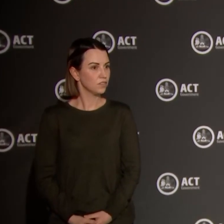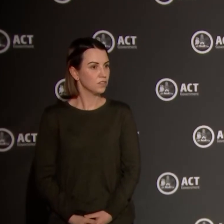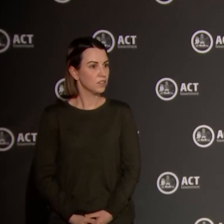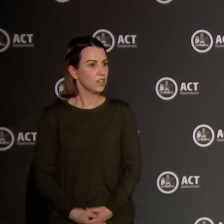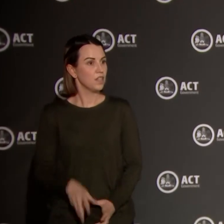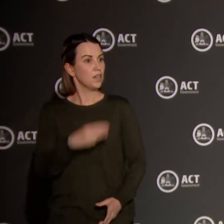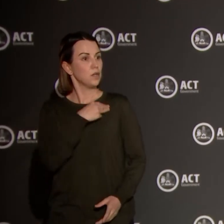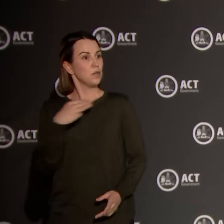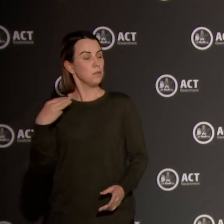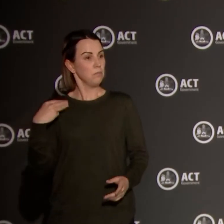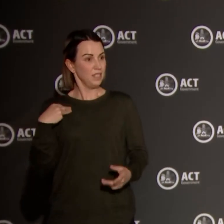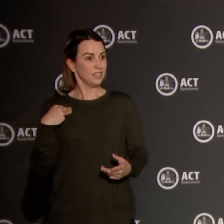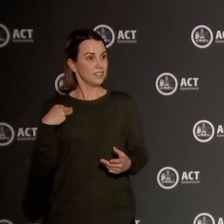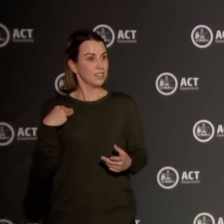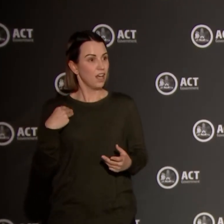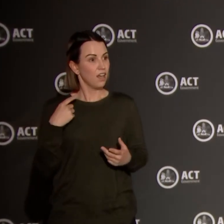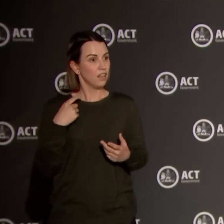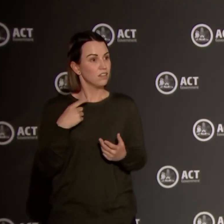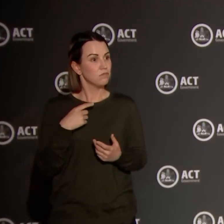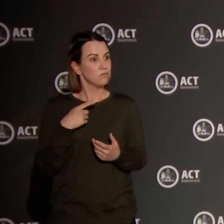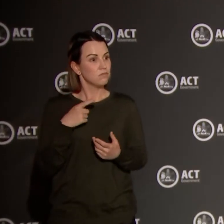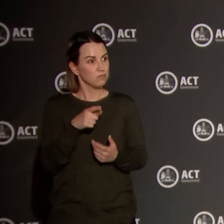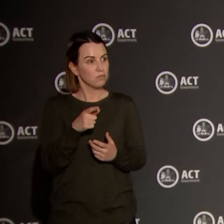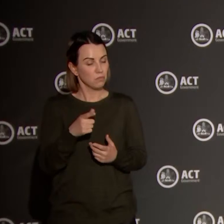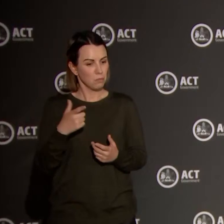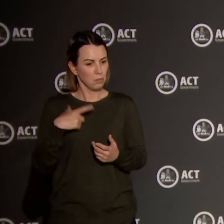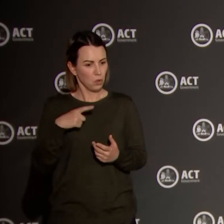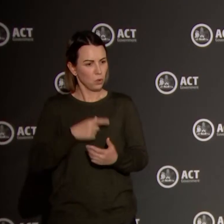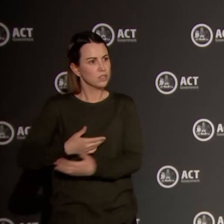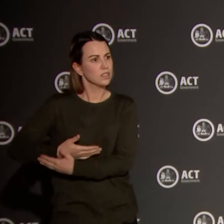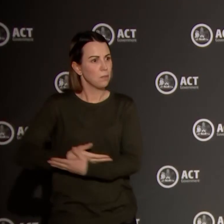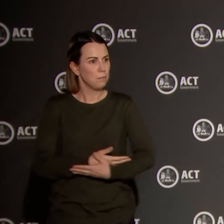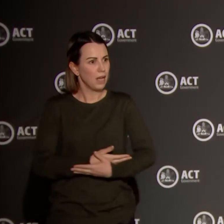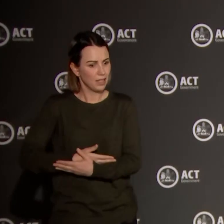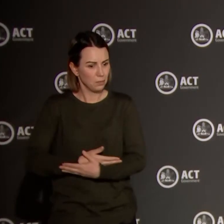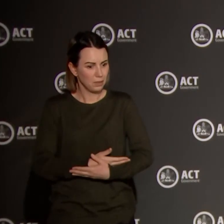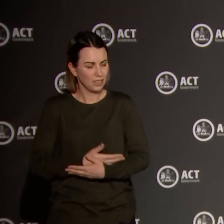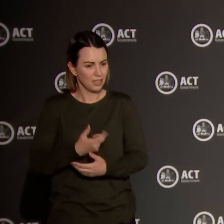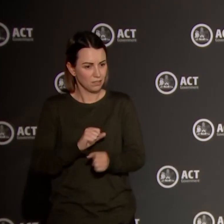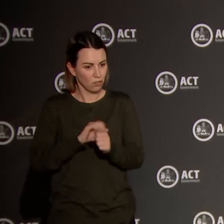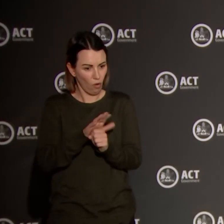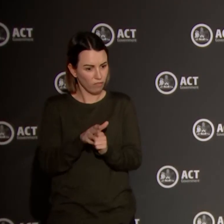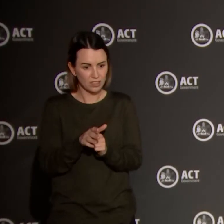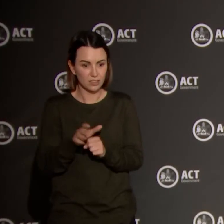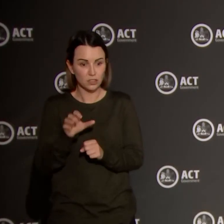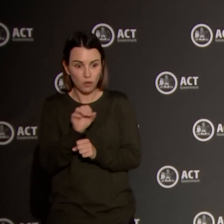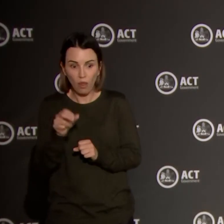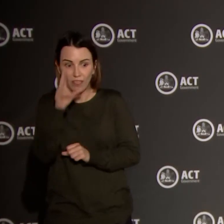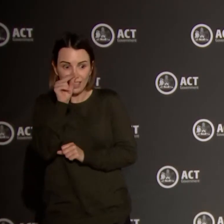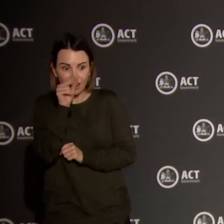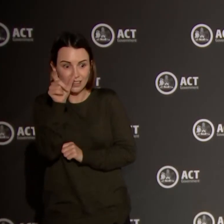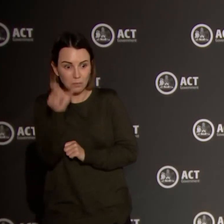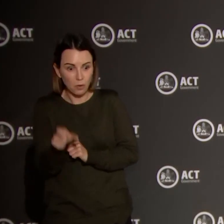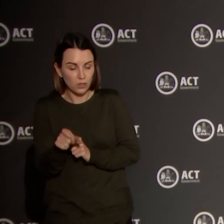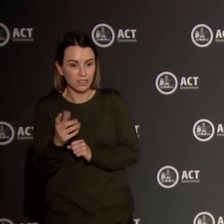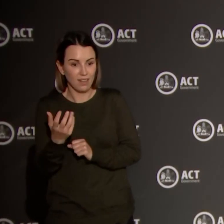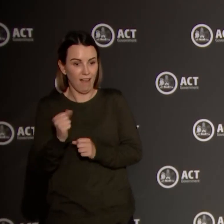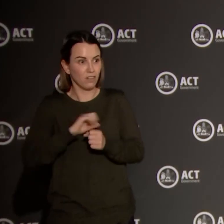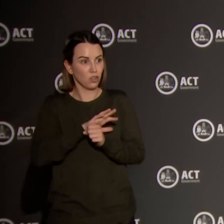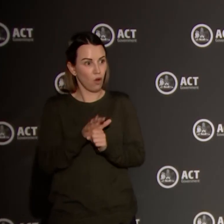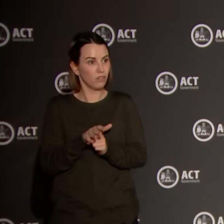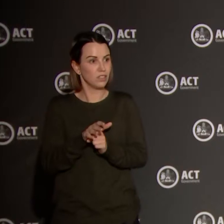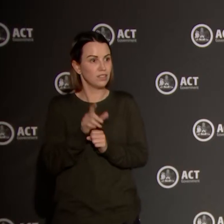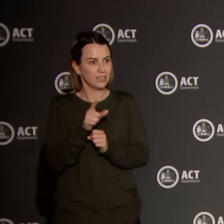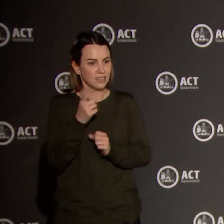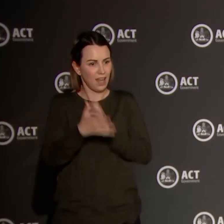Mr. Given the new child patient, and then that's not even the youngest that we've had, does that, I guess, ramp